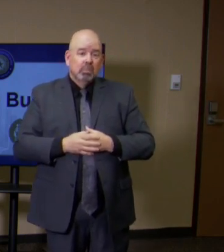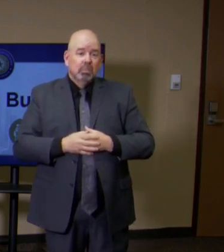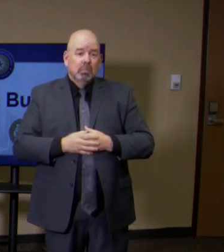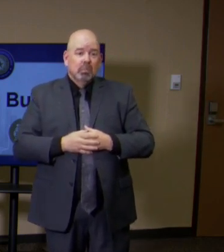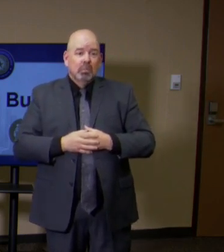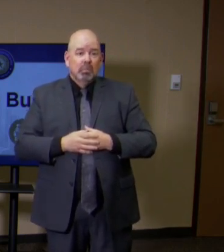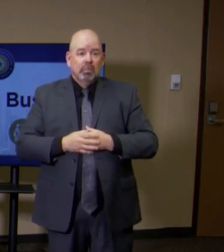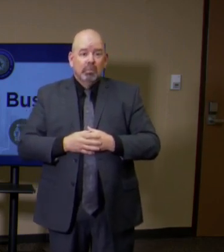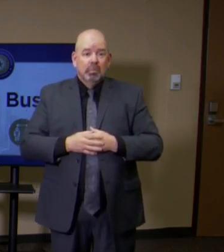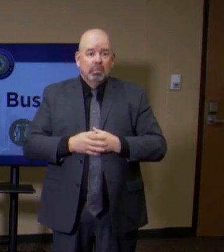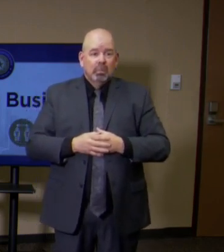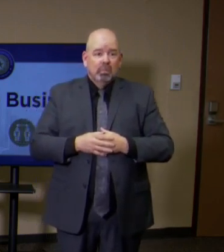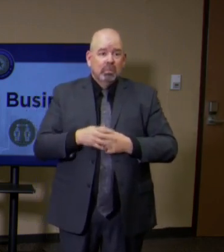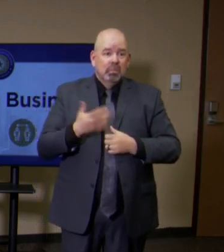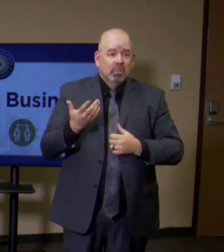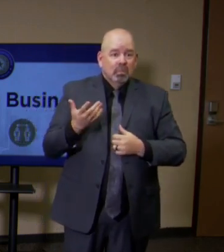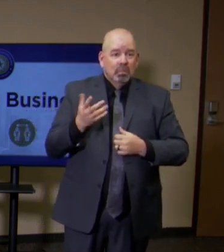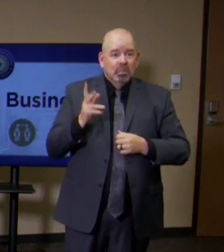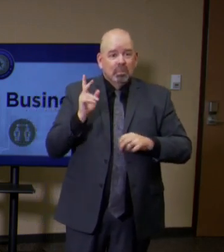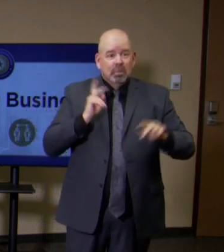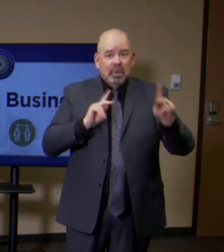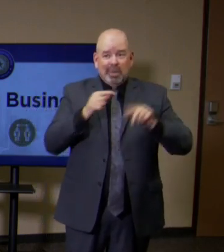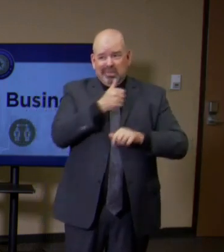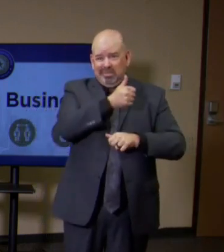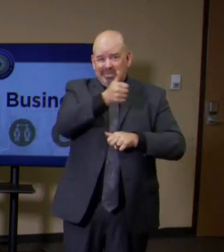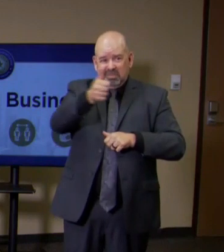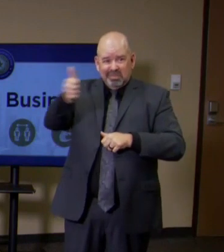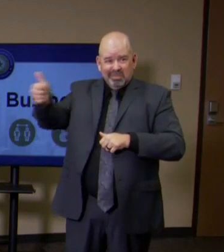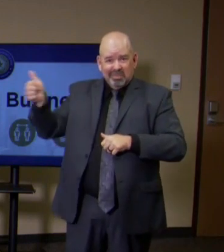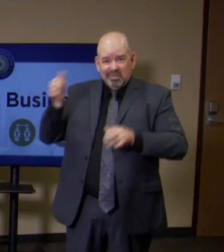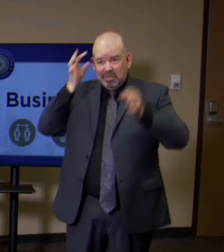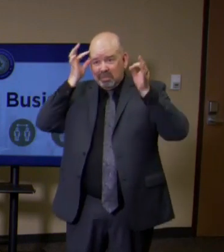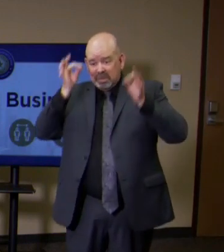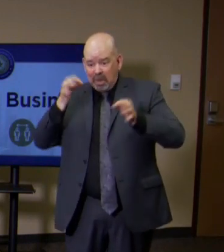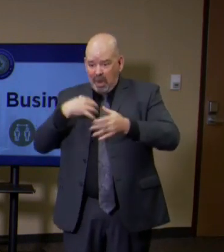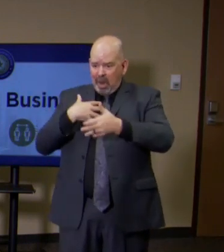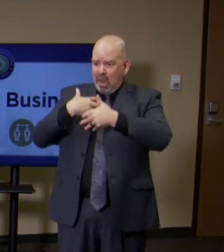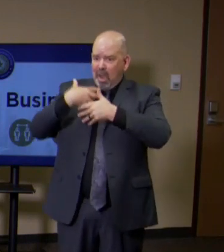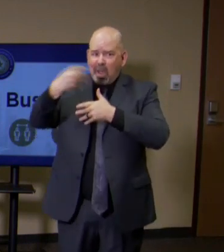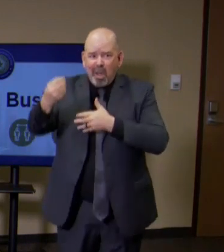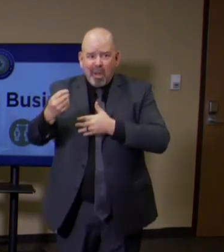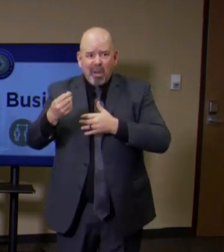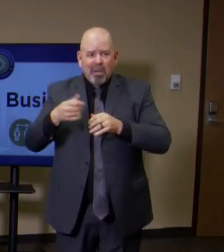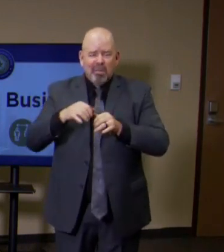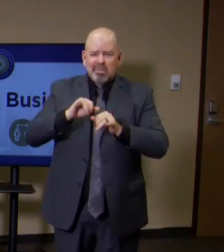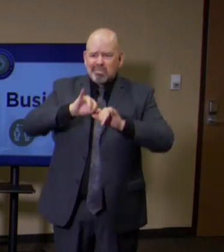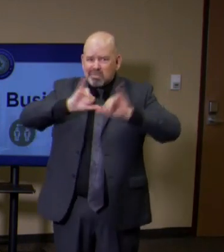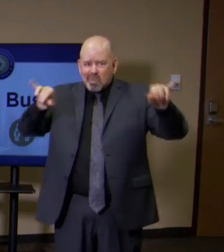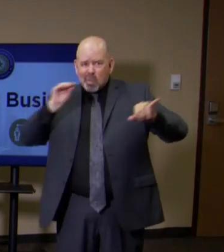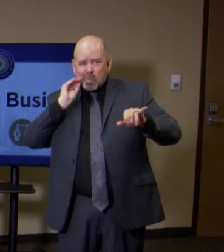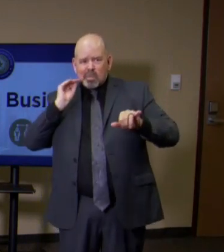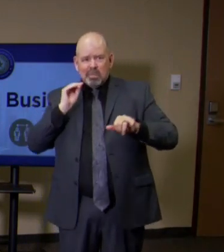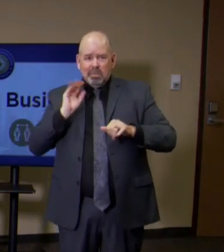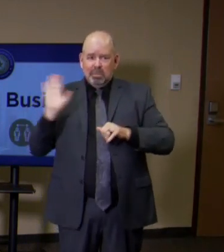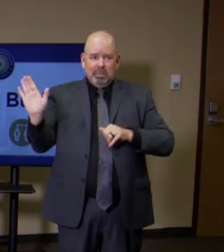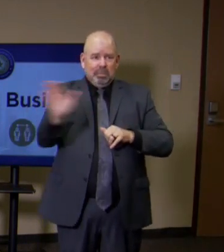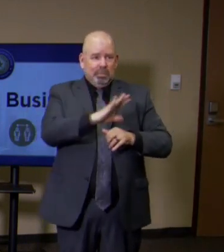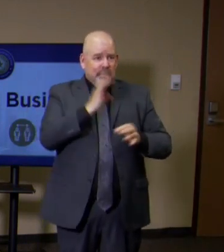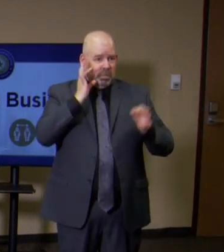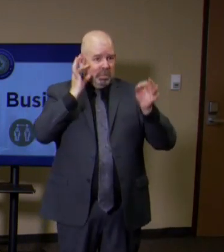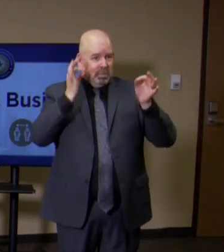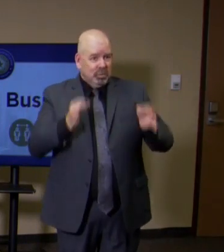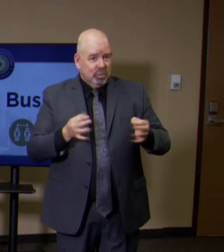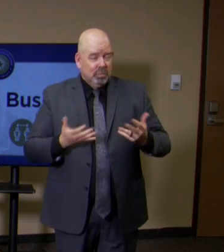these decisions. Shoulders can be heavy, but those burdens are going to get shifted more to our small business owners,